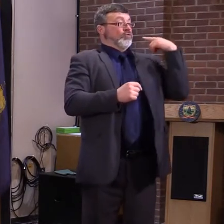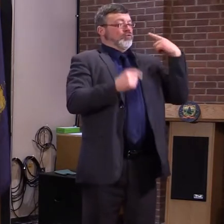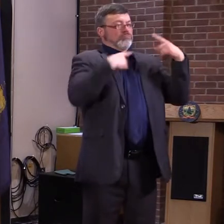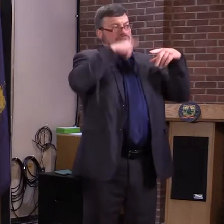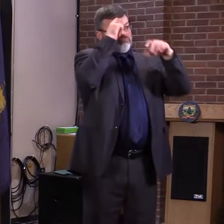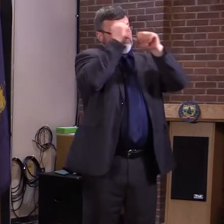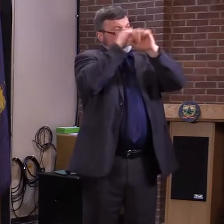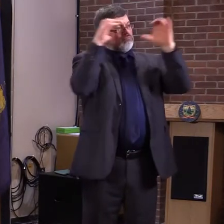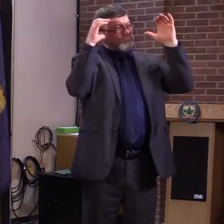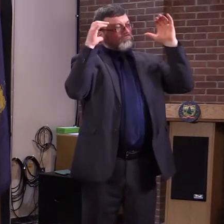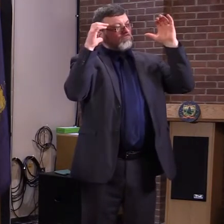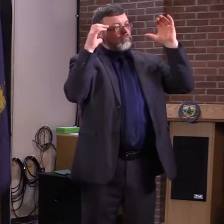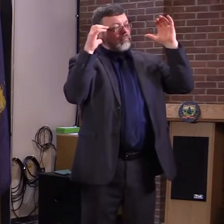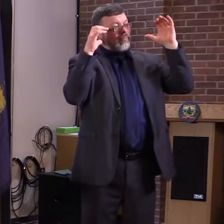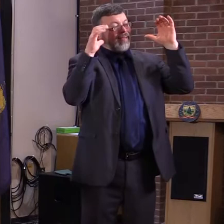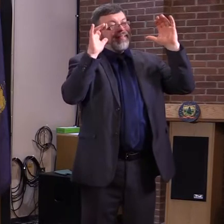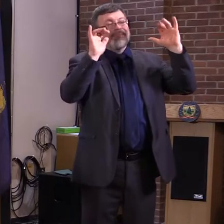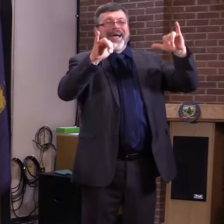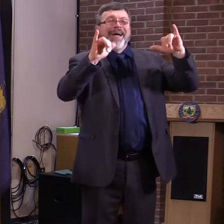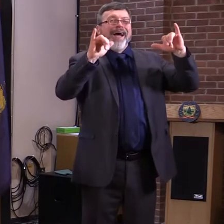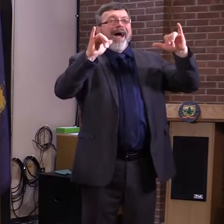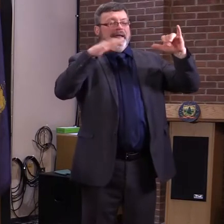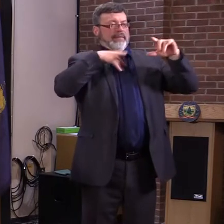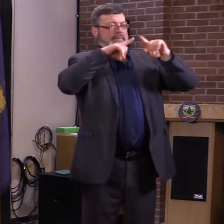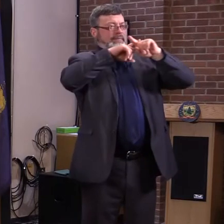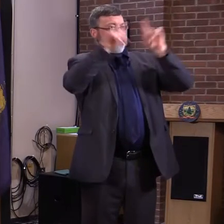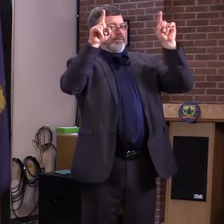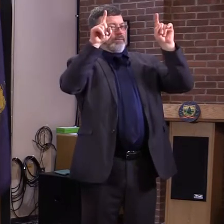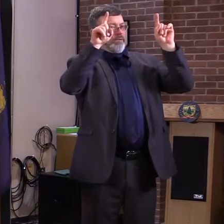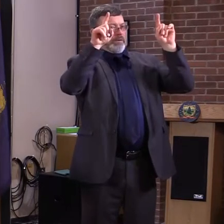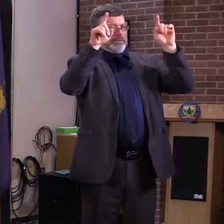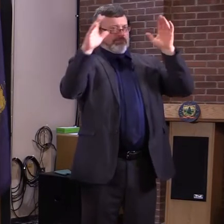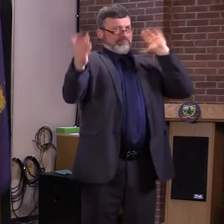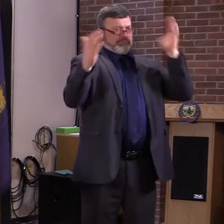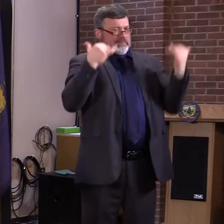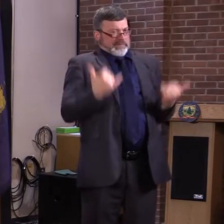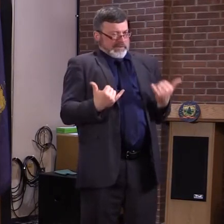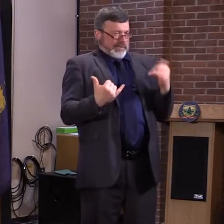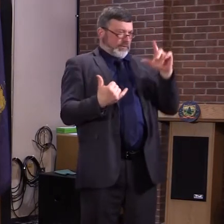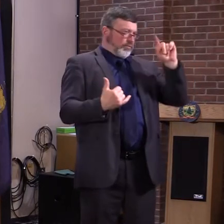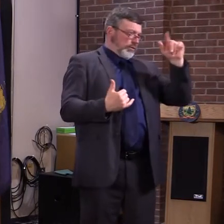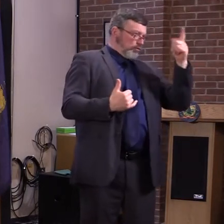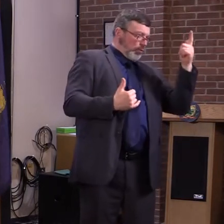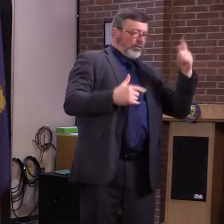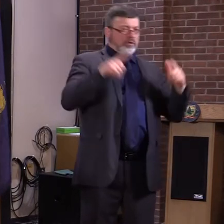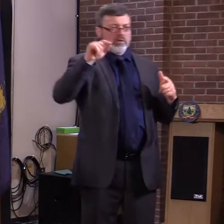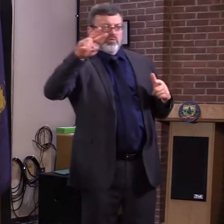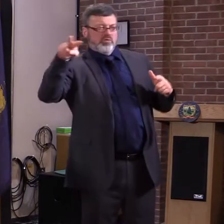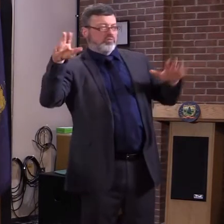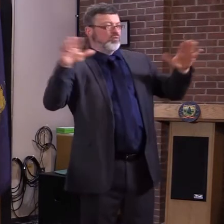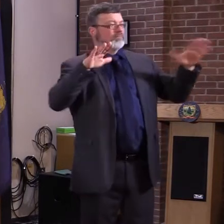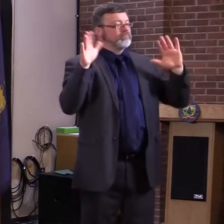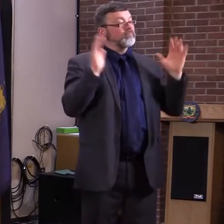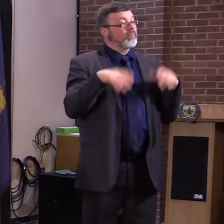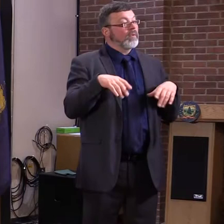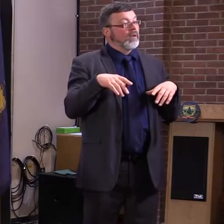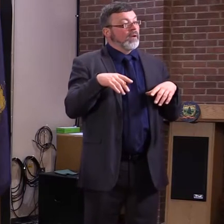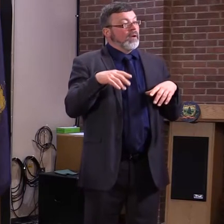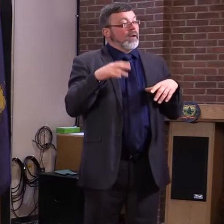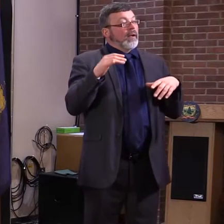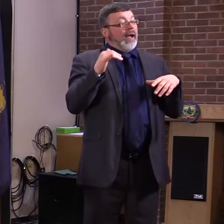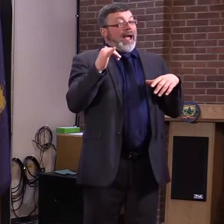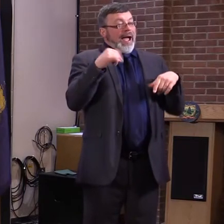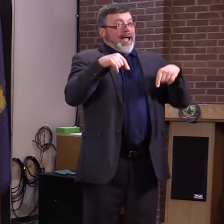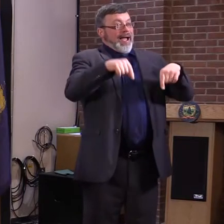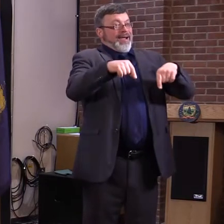in time. You know, I don't think we were anticipating the end of the pandemic per se, but I think we were thinking about the new school year starting more or less normally,